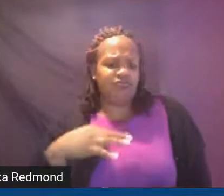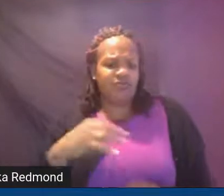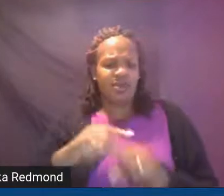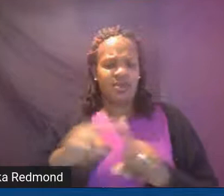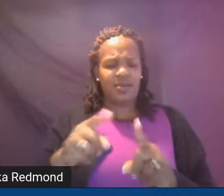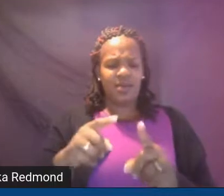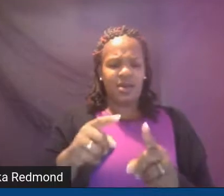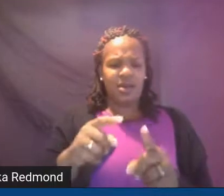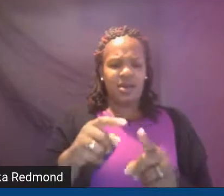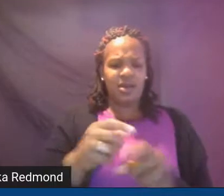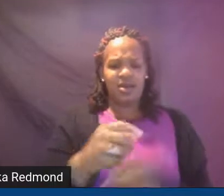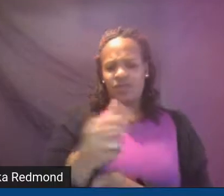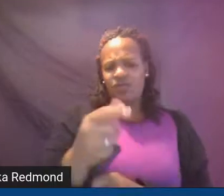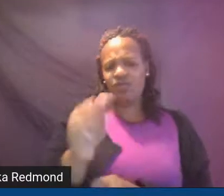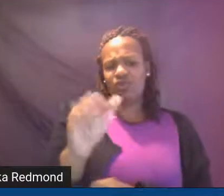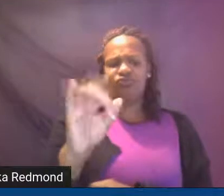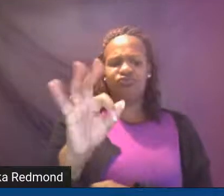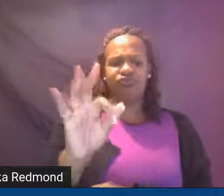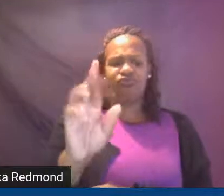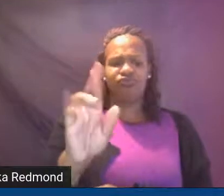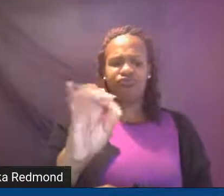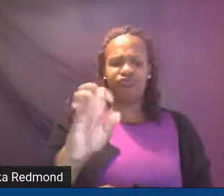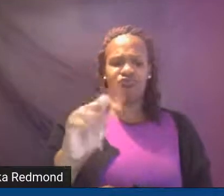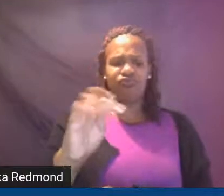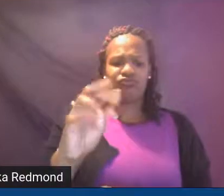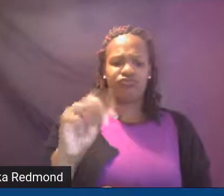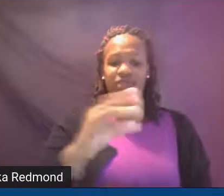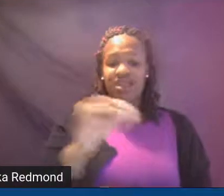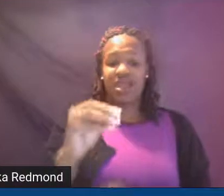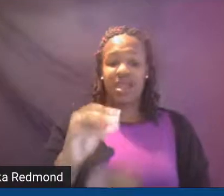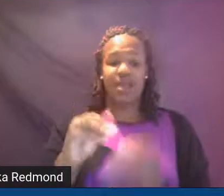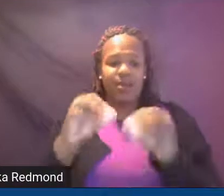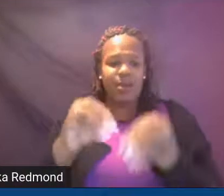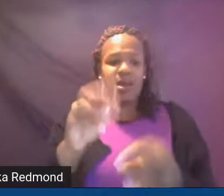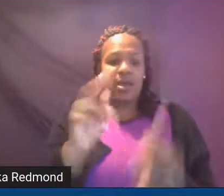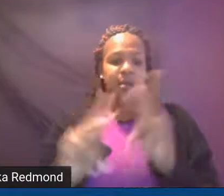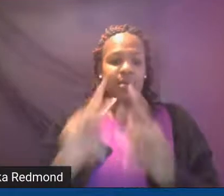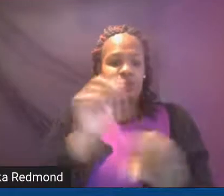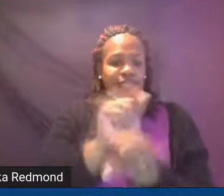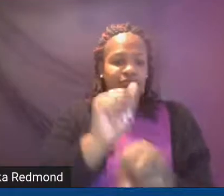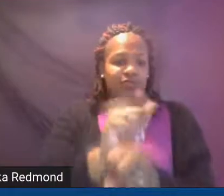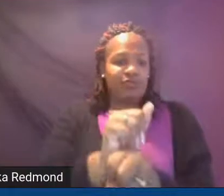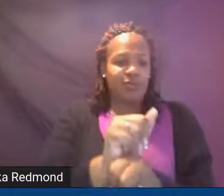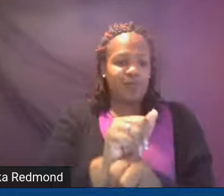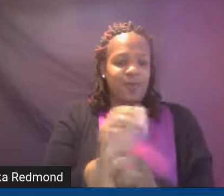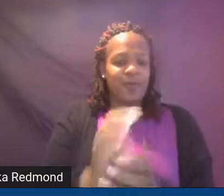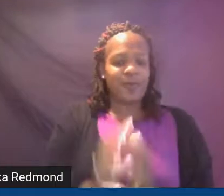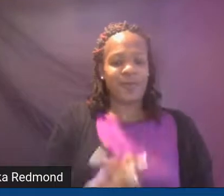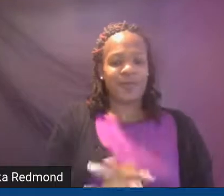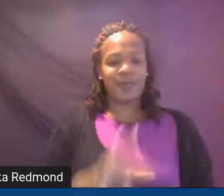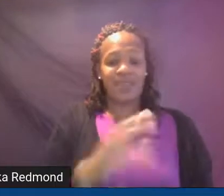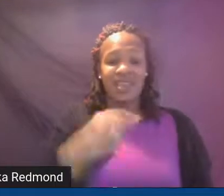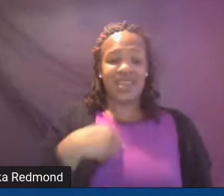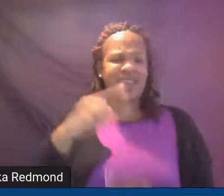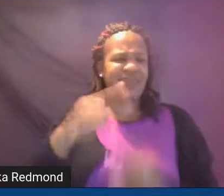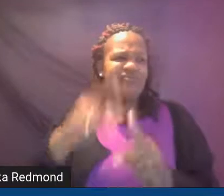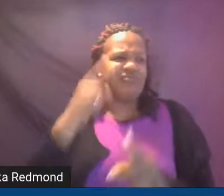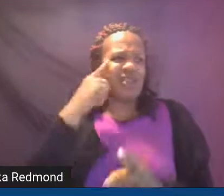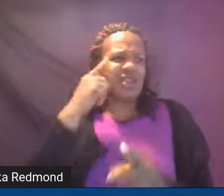in putting people to work. And again, I can't think of a deeper, more socially